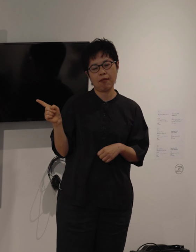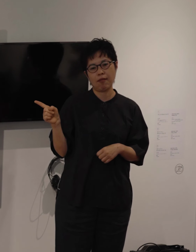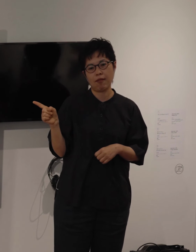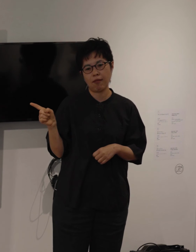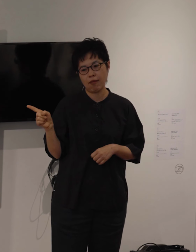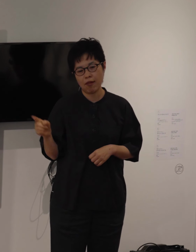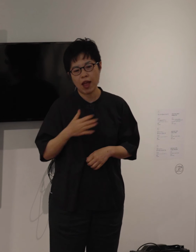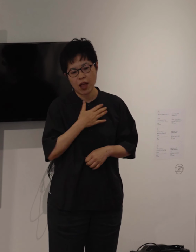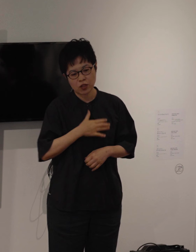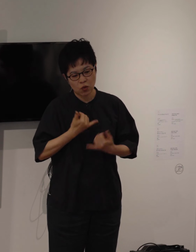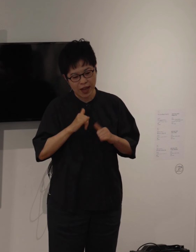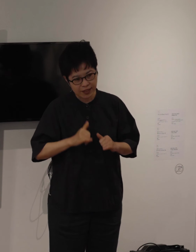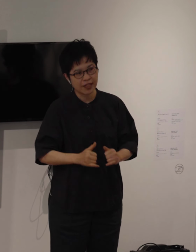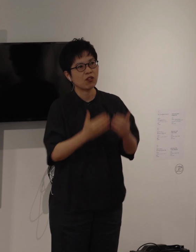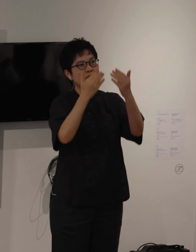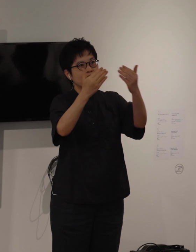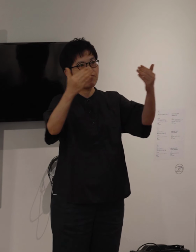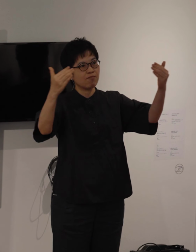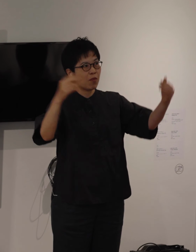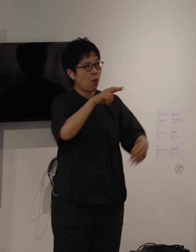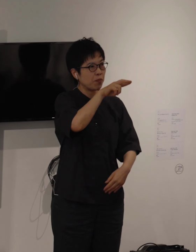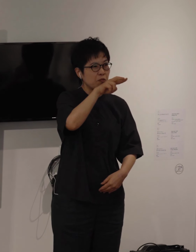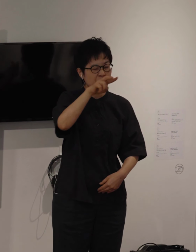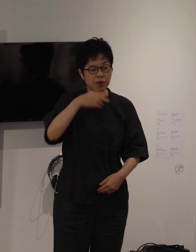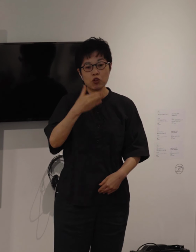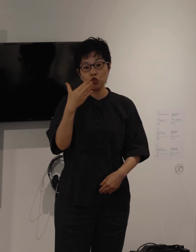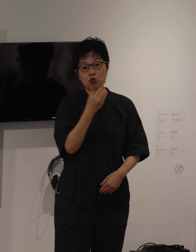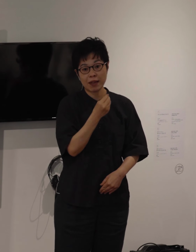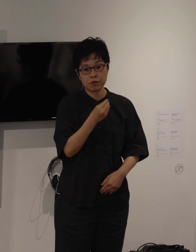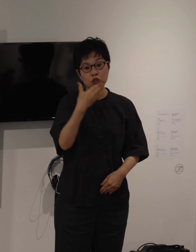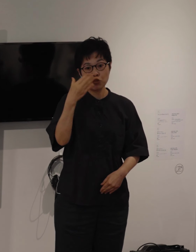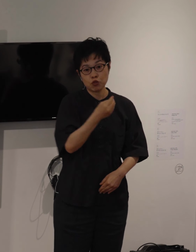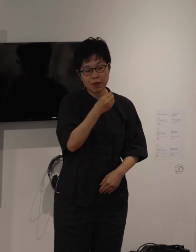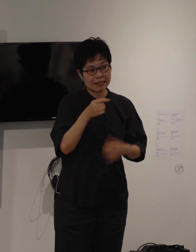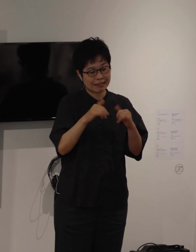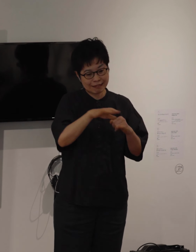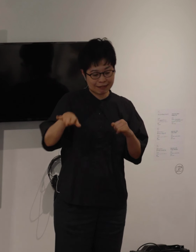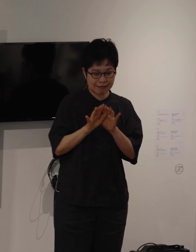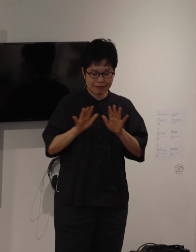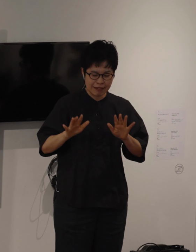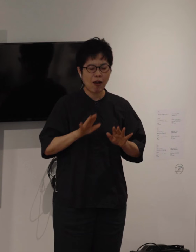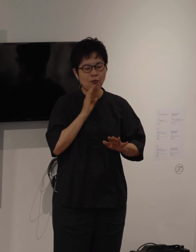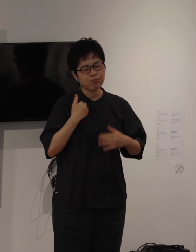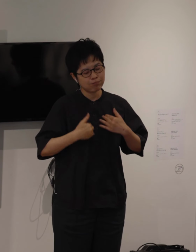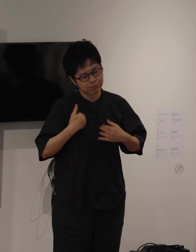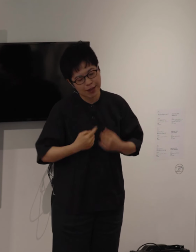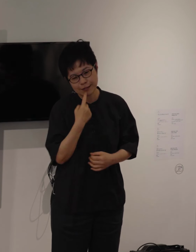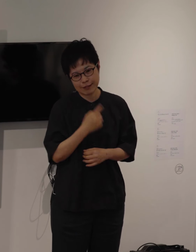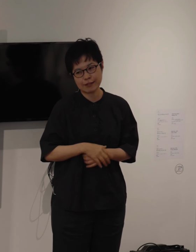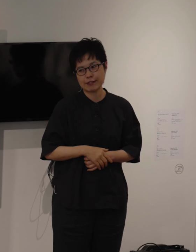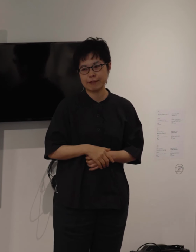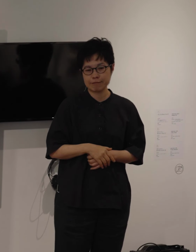the UK. So I'm very proud that that happened. But for me, with this show, I also wanted the artists